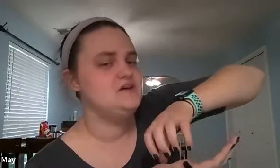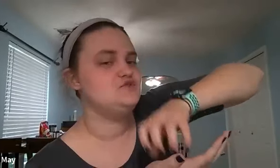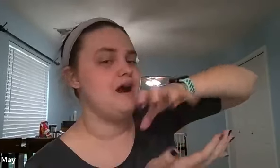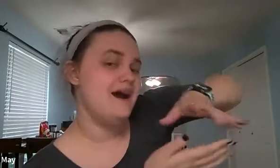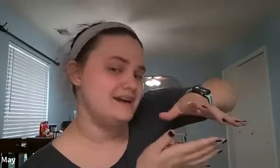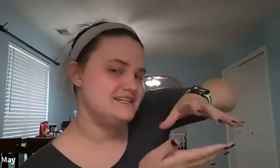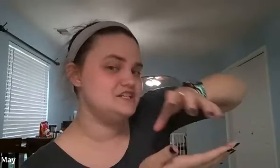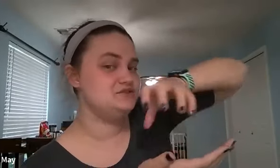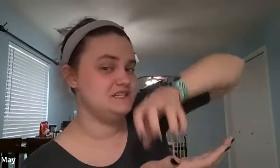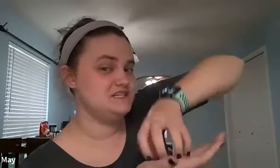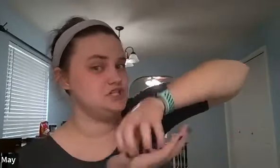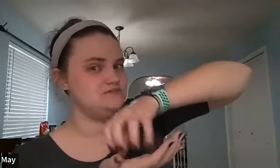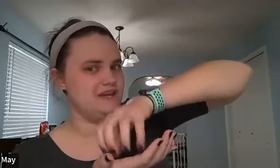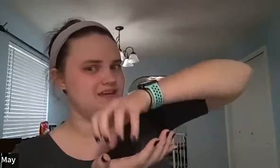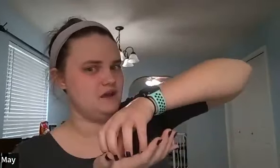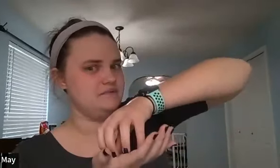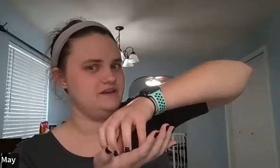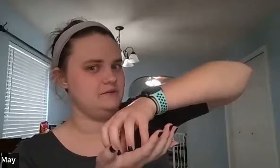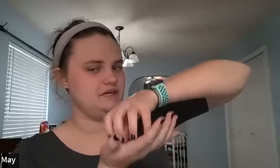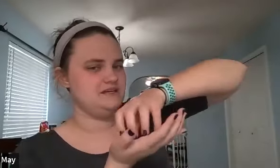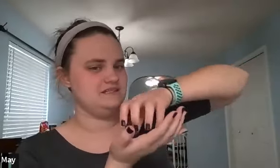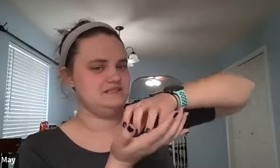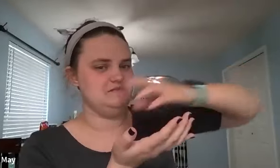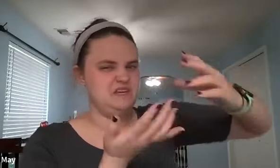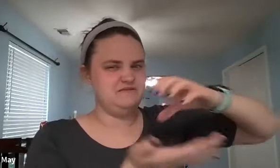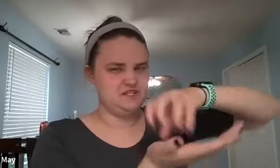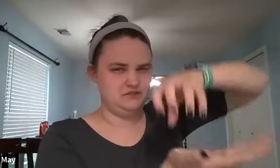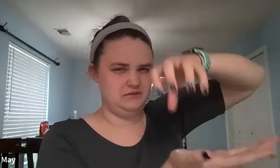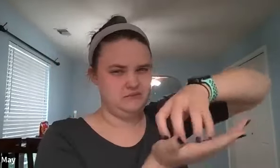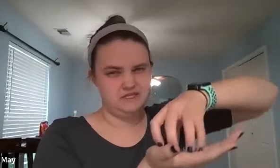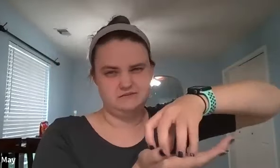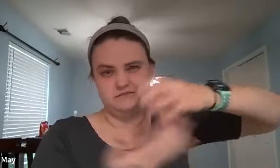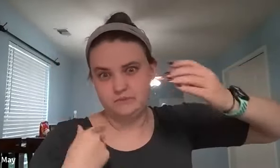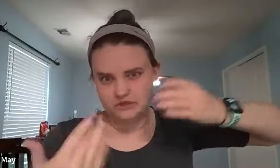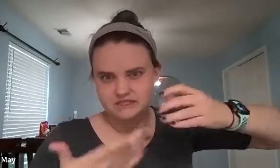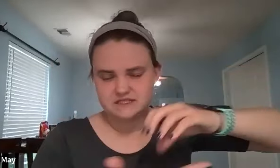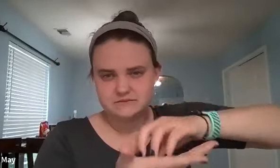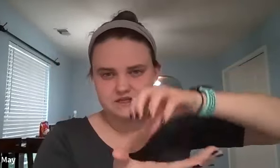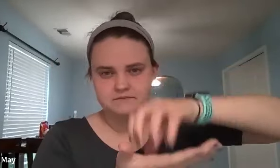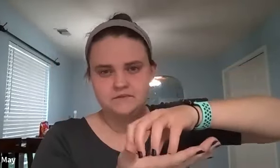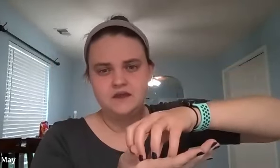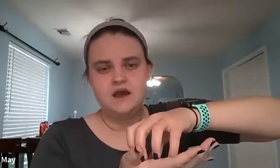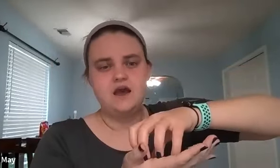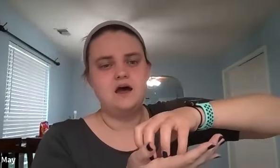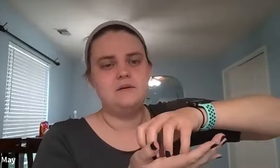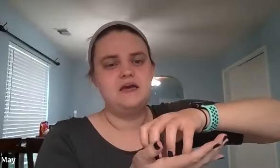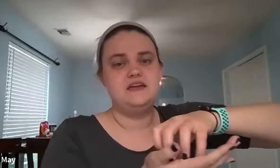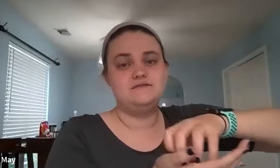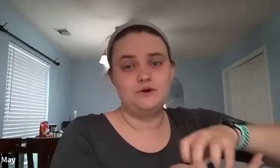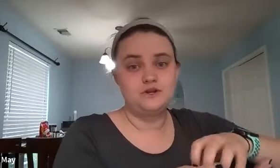So I tend to use this one just for cake and cupcake because to me, it visually makes more sense to me. And then for